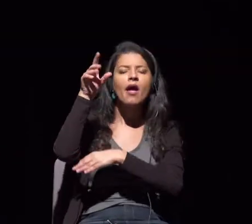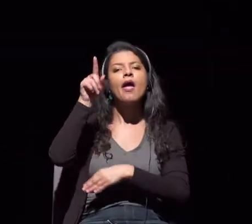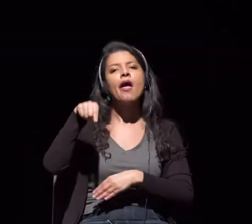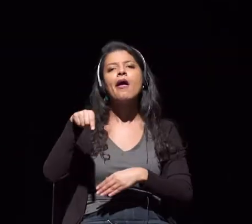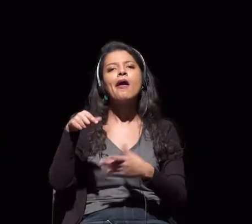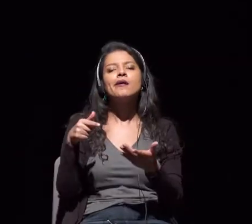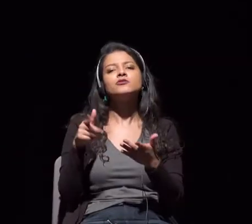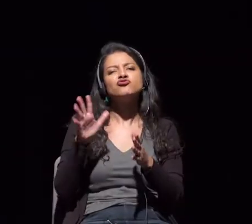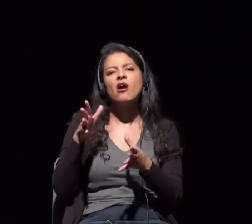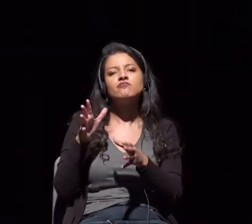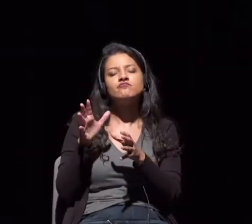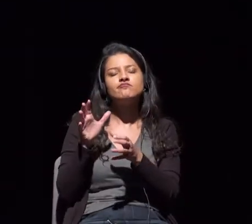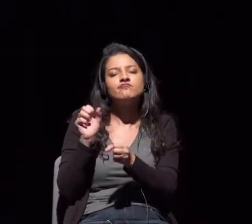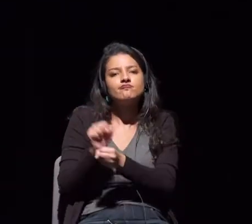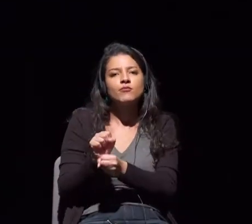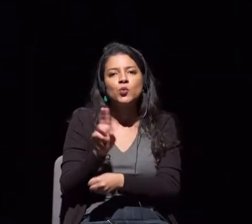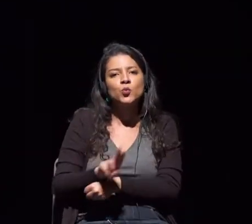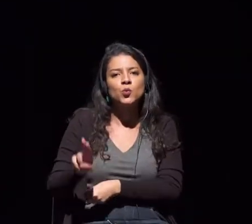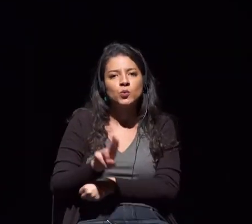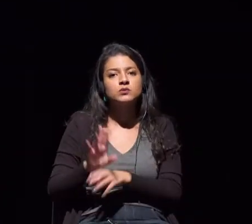the history of the city.